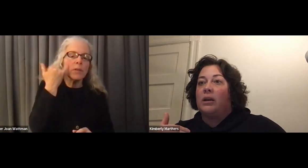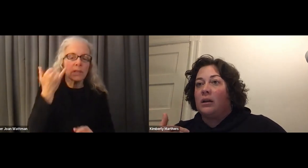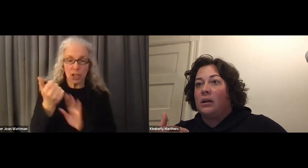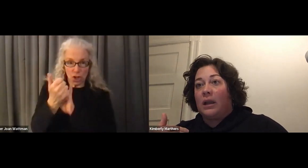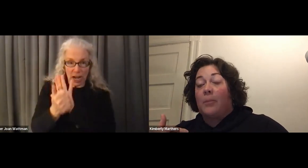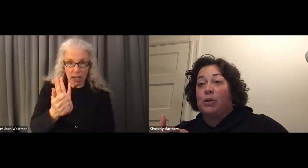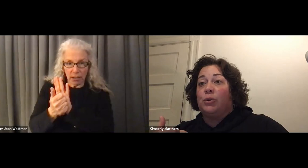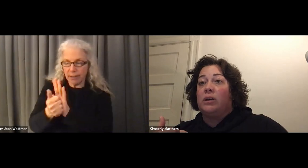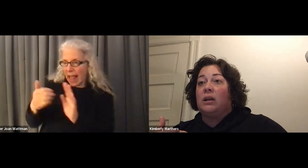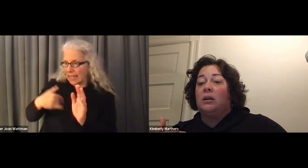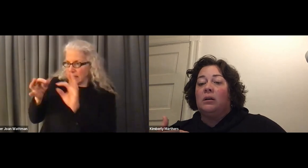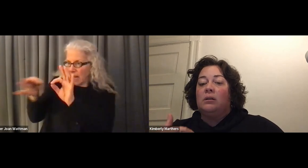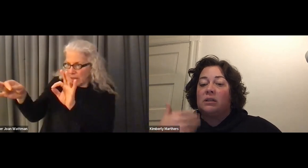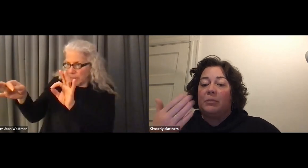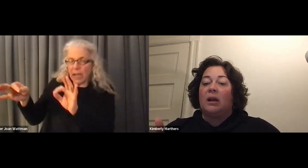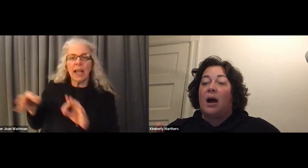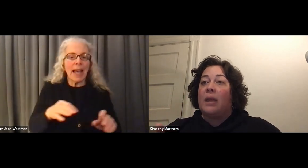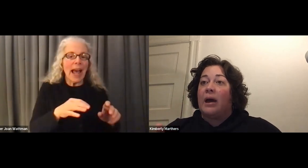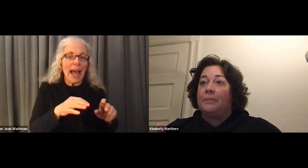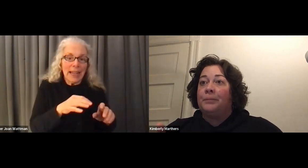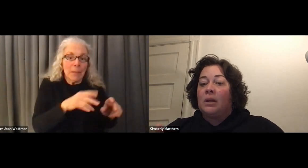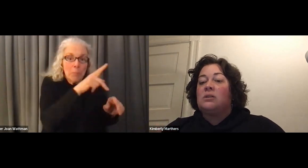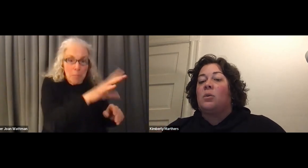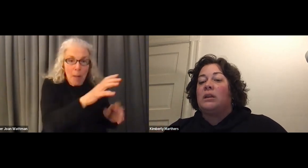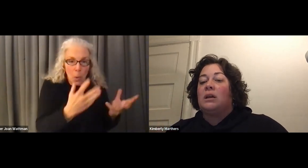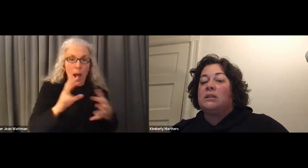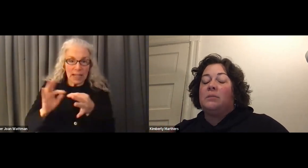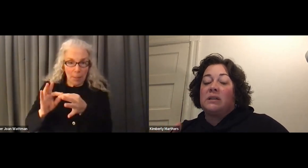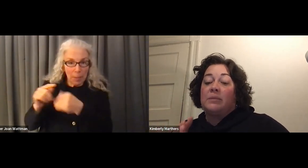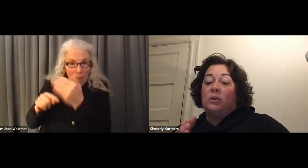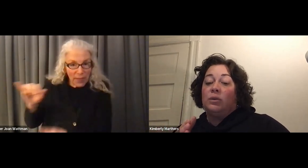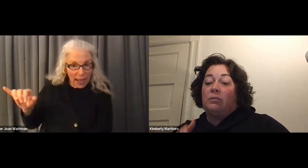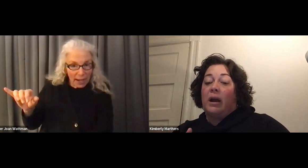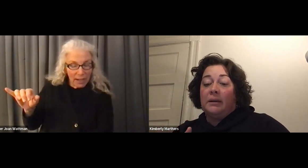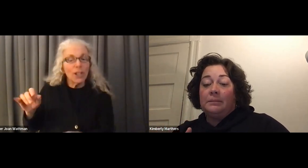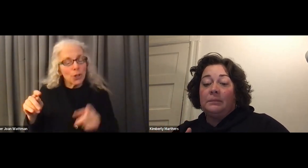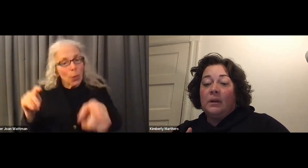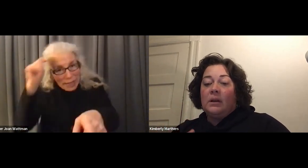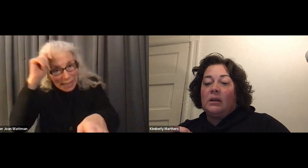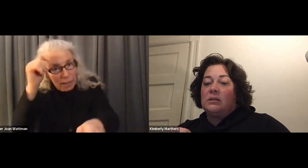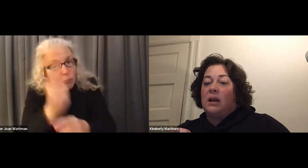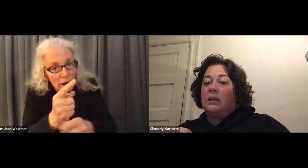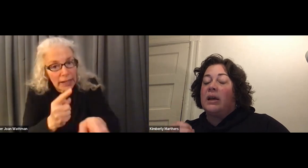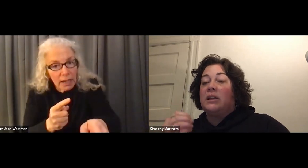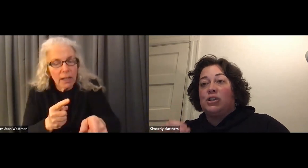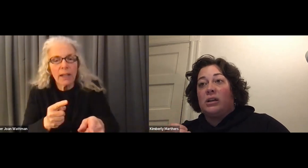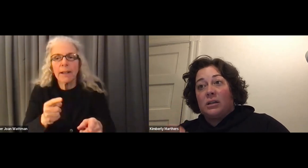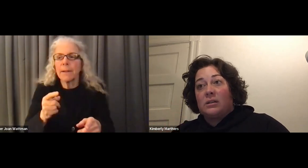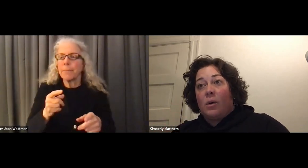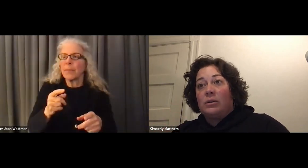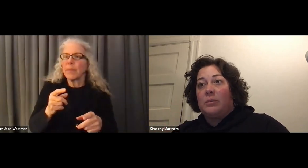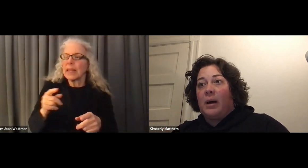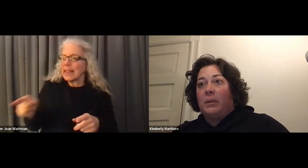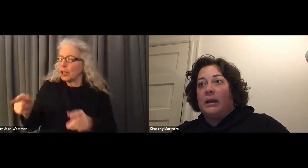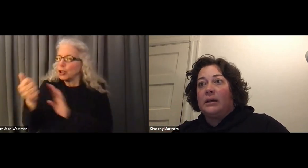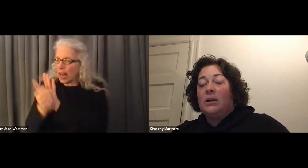they wanted the opportunity to speak on that. So I think Tim is absolutely right in saying that the agenda does